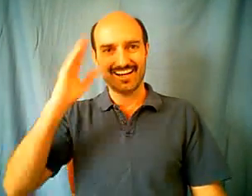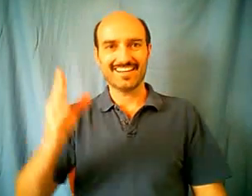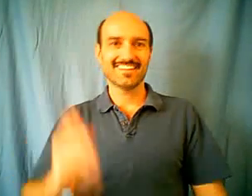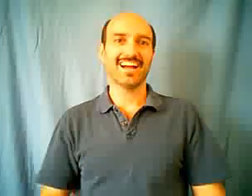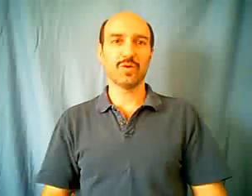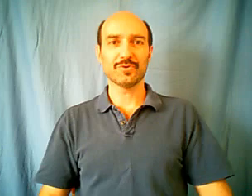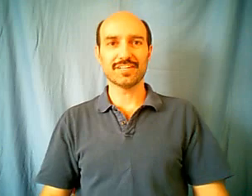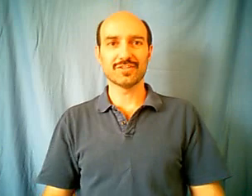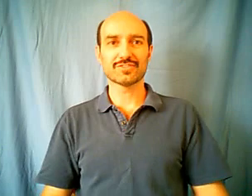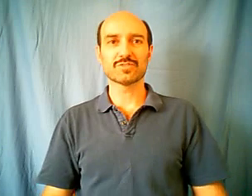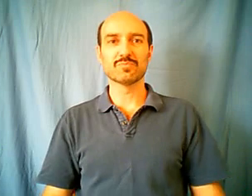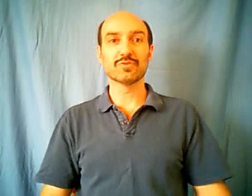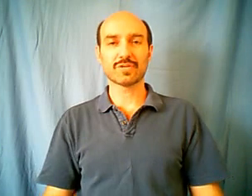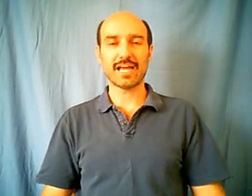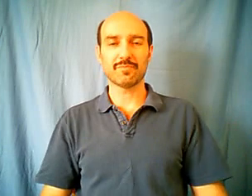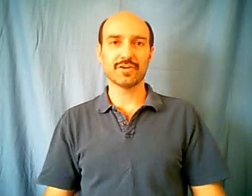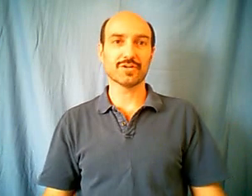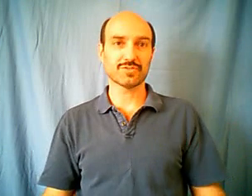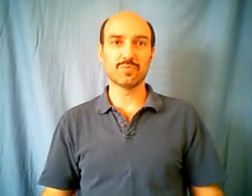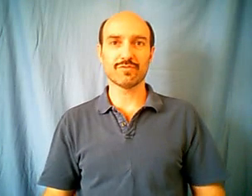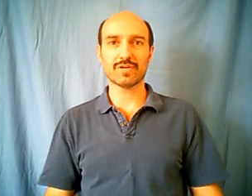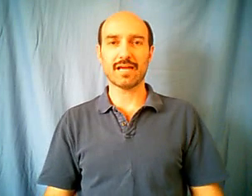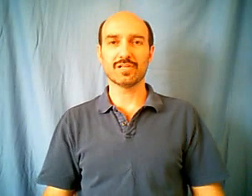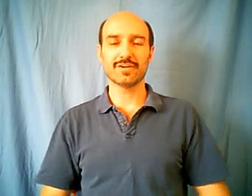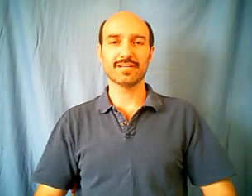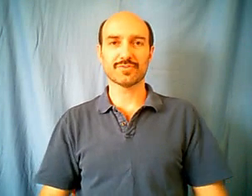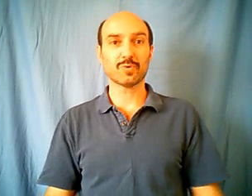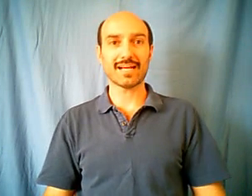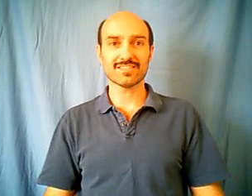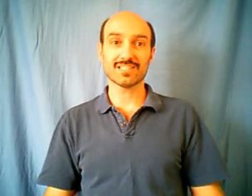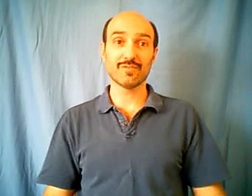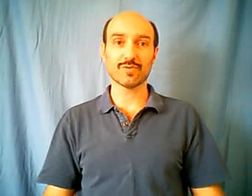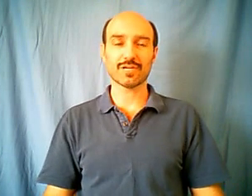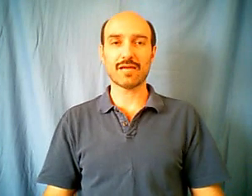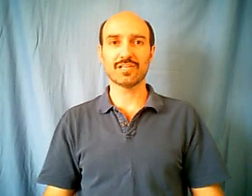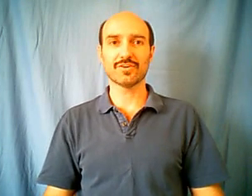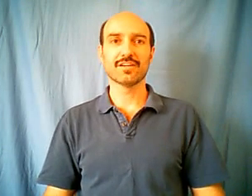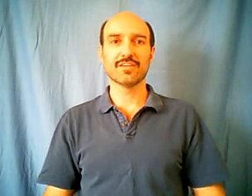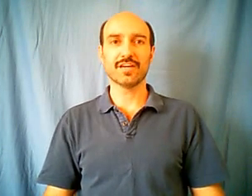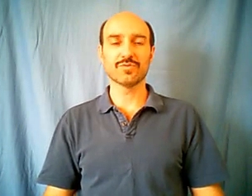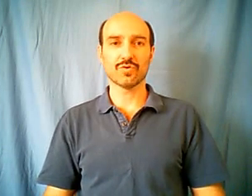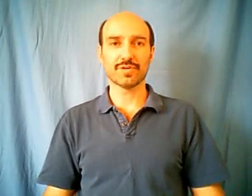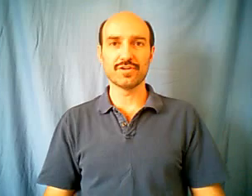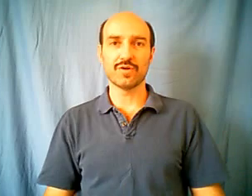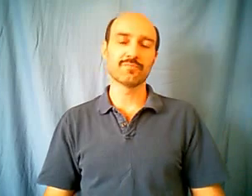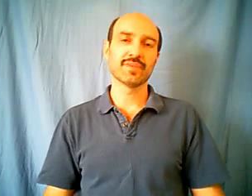Hi, I hope you're ready to learn some new vocabulary or some more vocabulary and to practice some of the vocabulary that you already know.